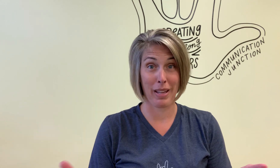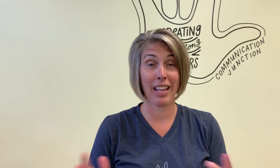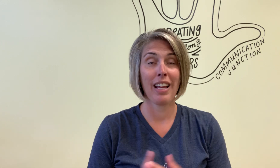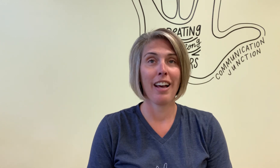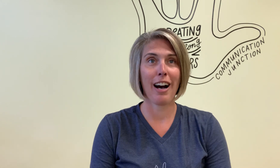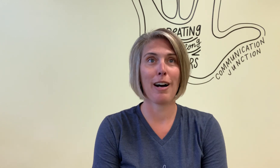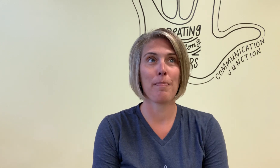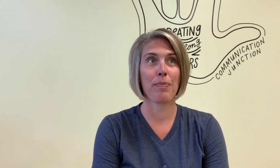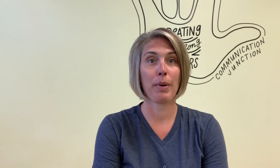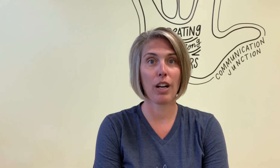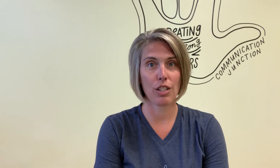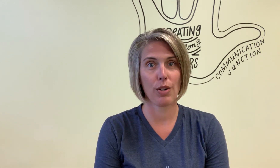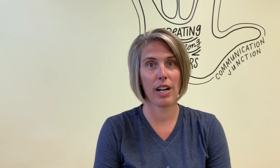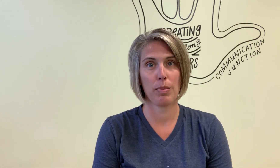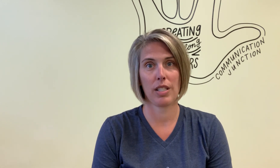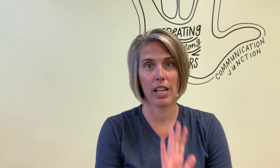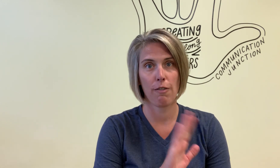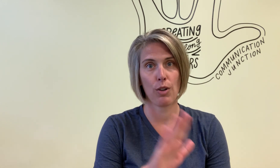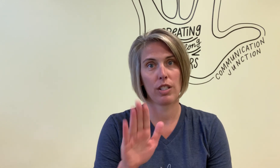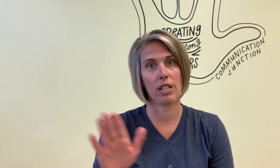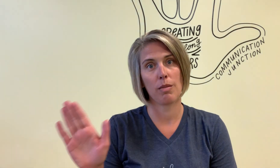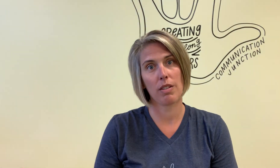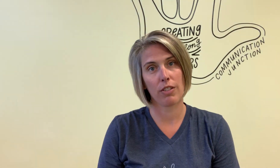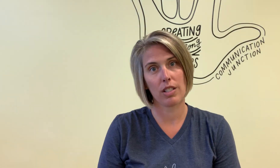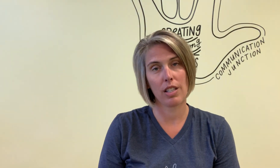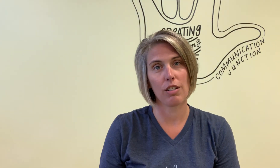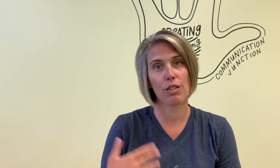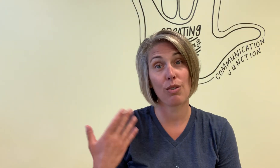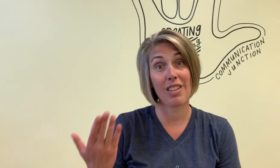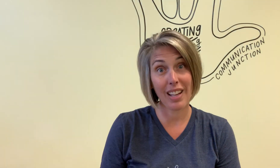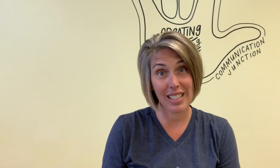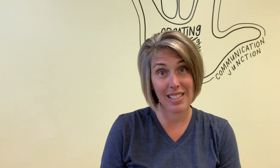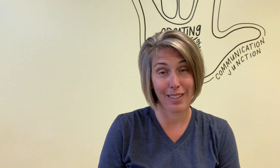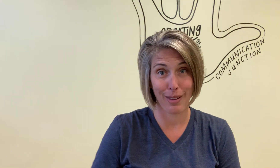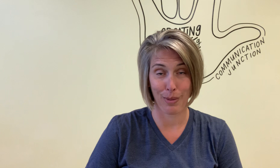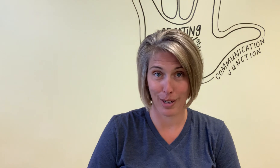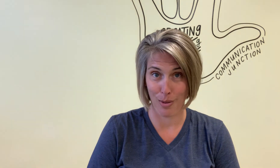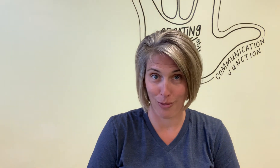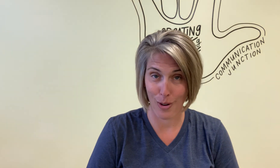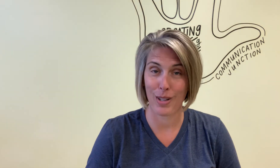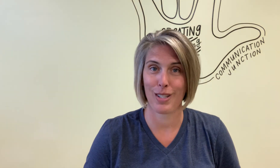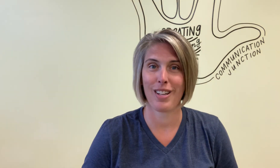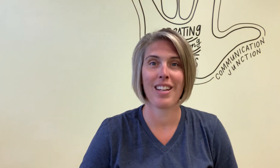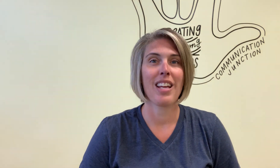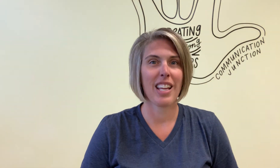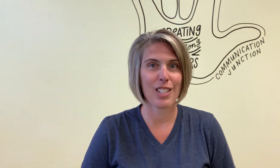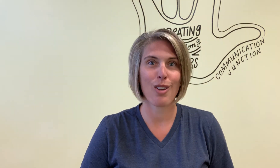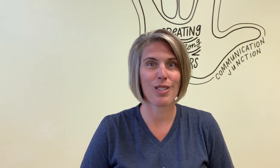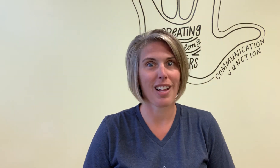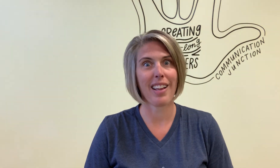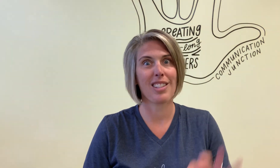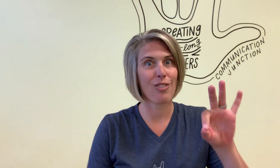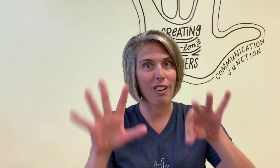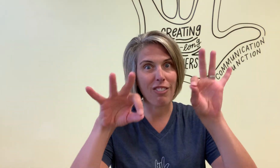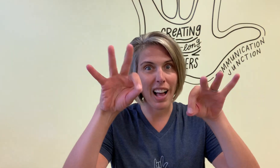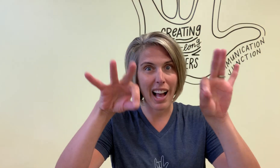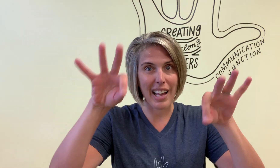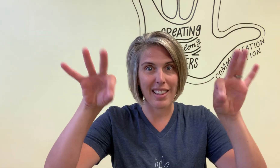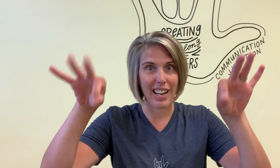me. But also it helps us kind of focus on some different skills. So the next skill that we're going to focus on is those signs for a fly that I